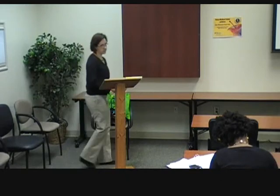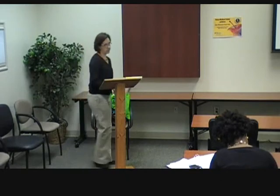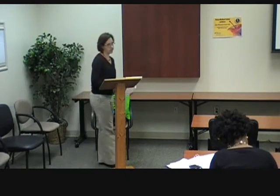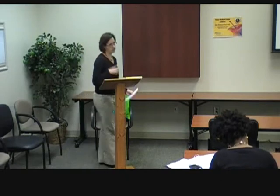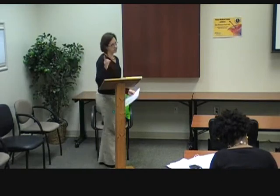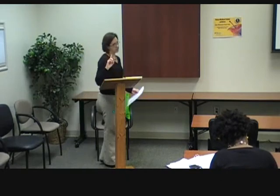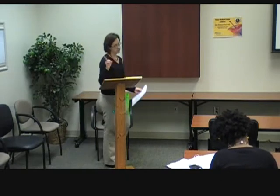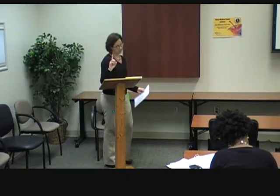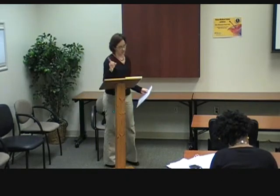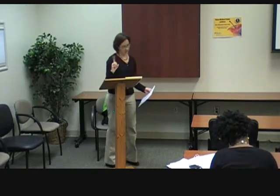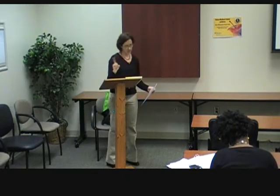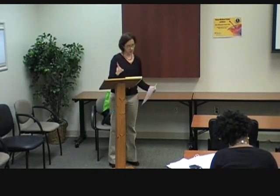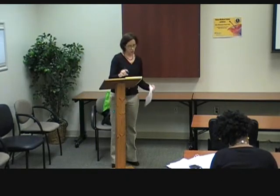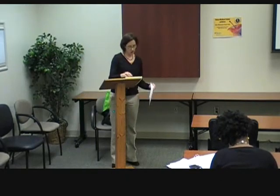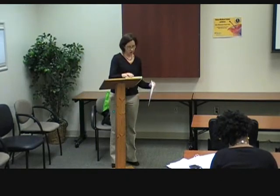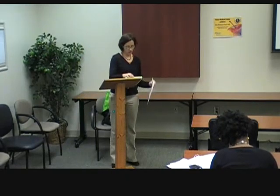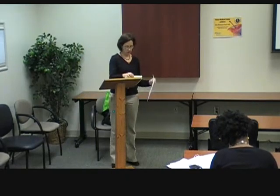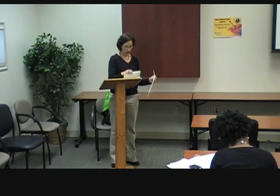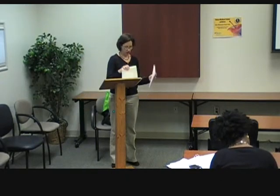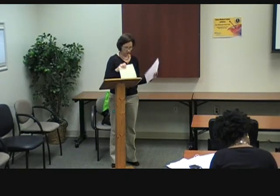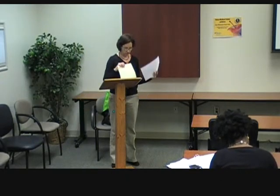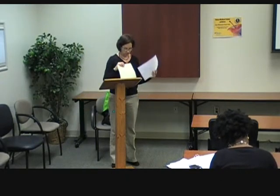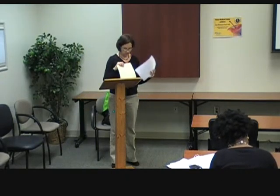Sorry. Where? Okay.